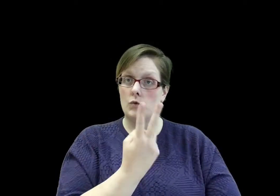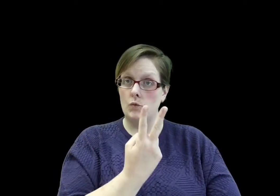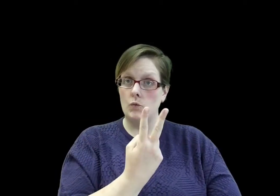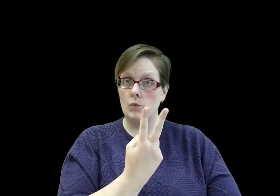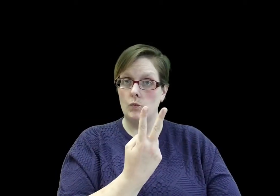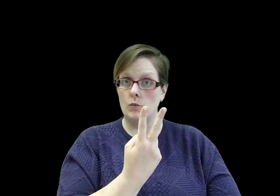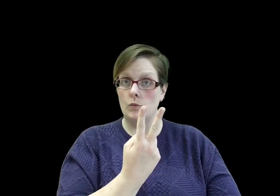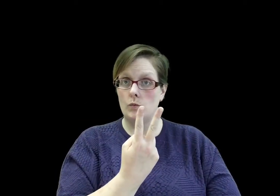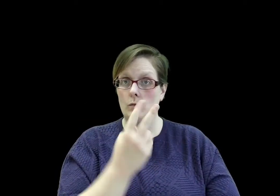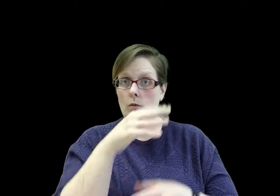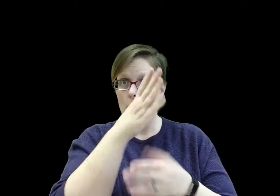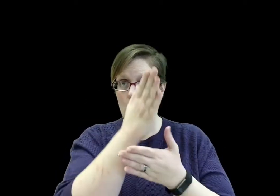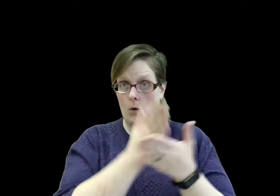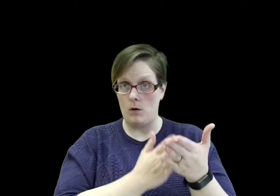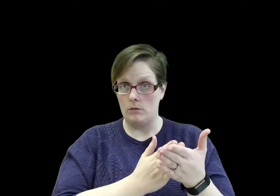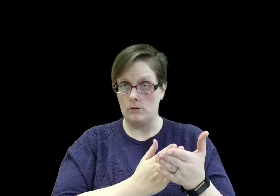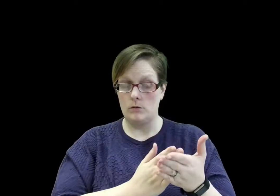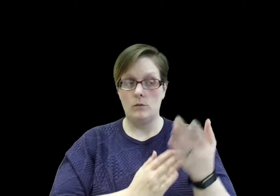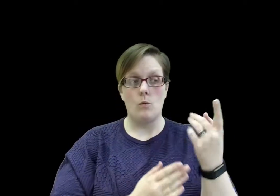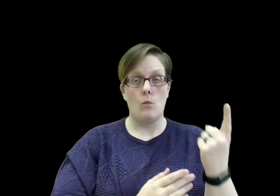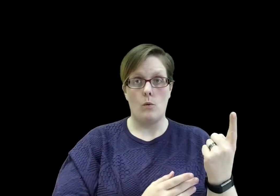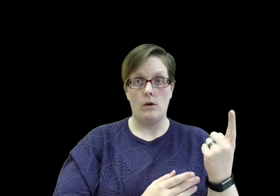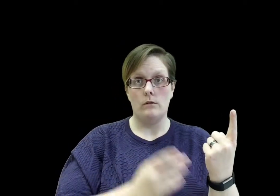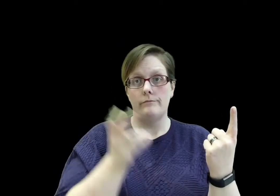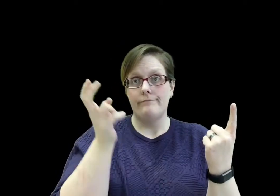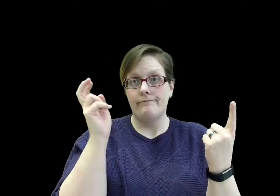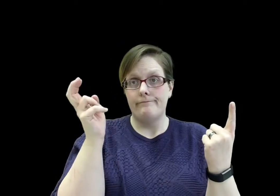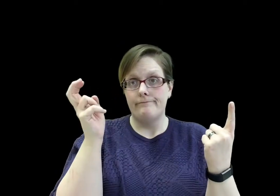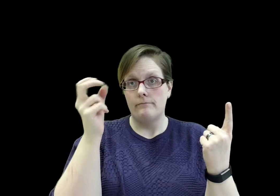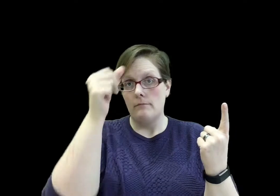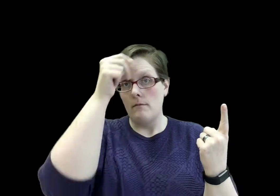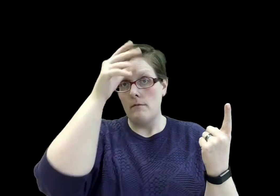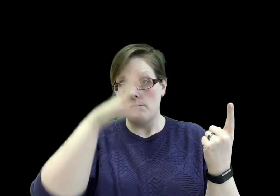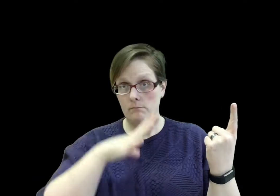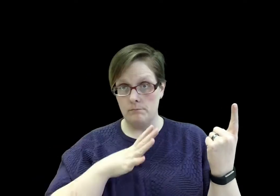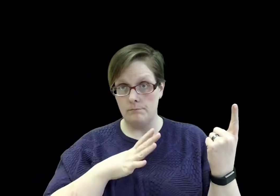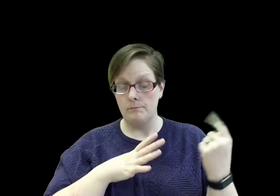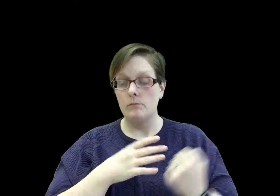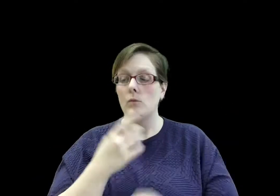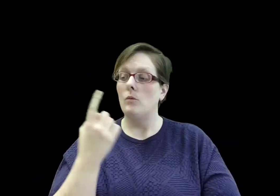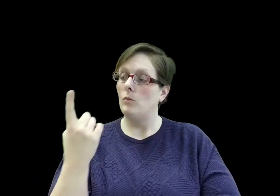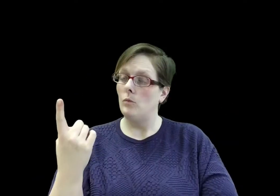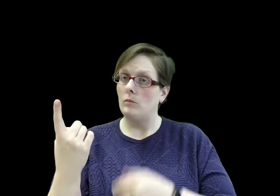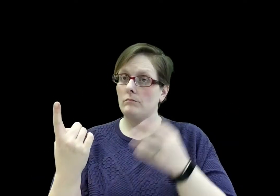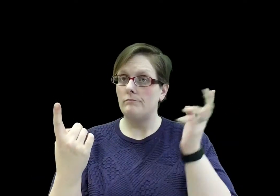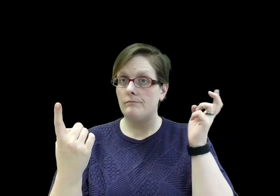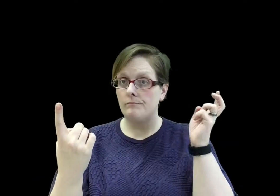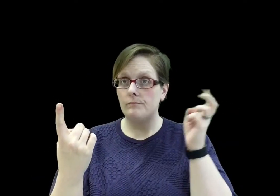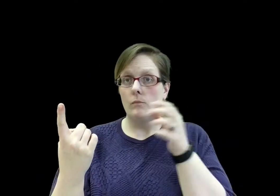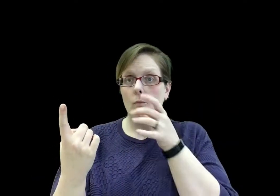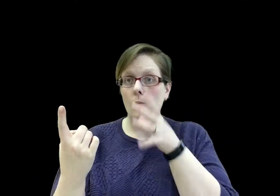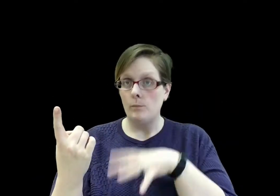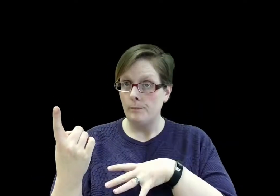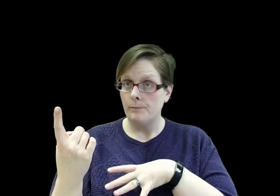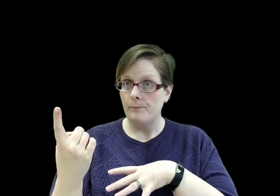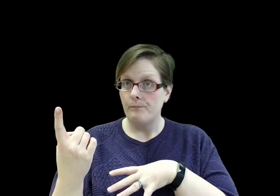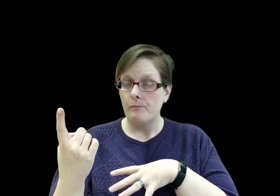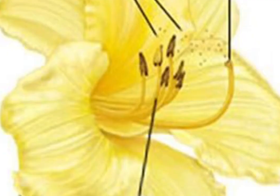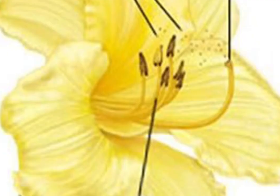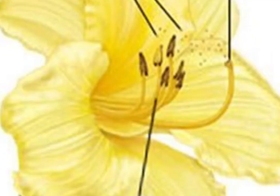you have a flower. Inside the flower, it has two different things. One of them is like a female, the other is